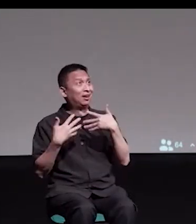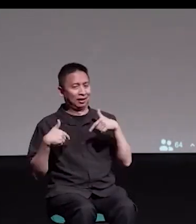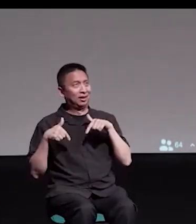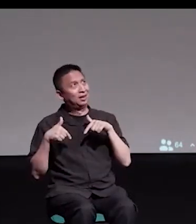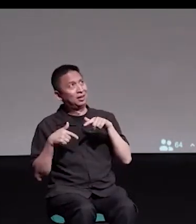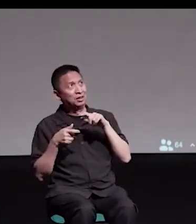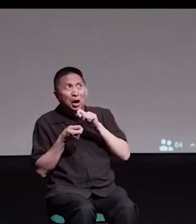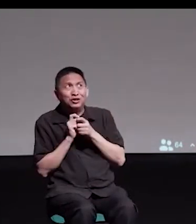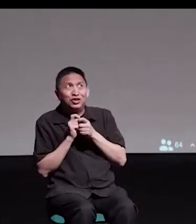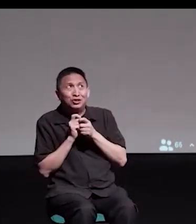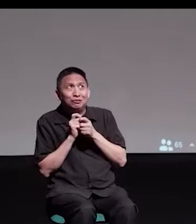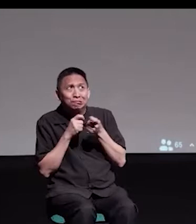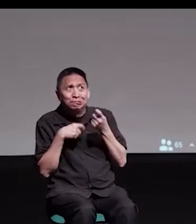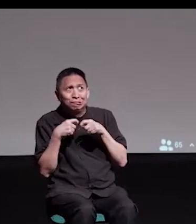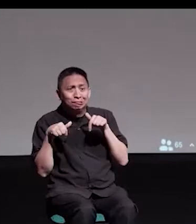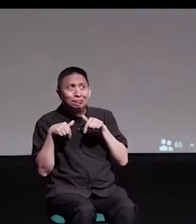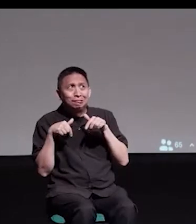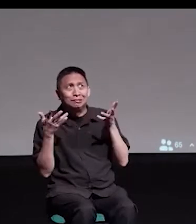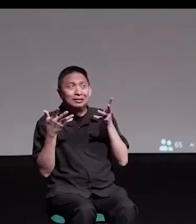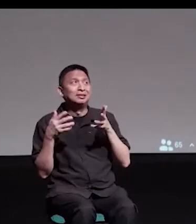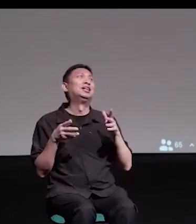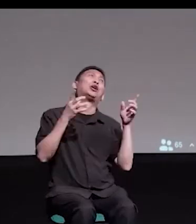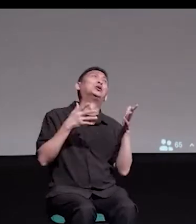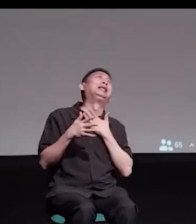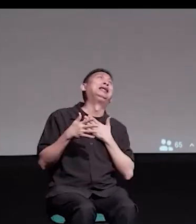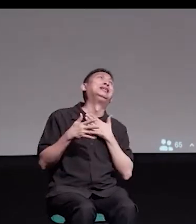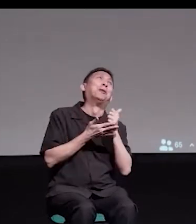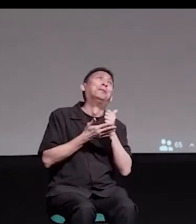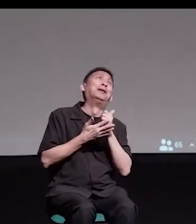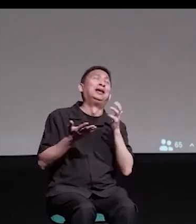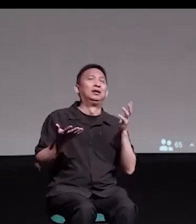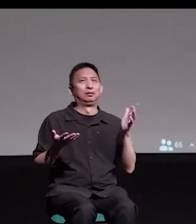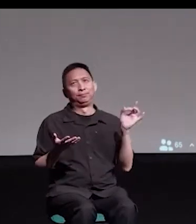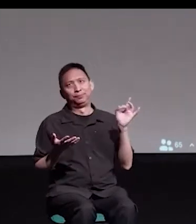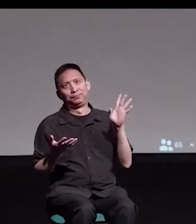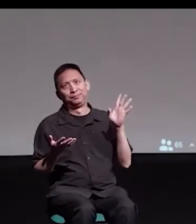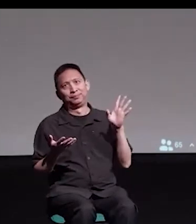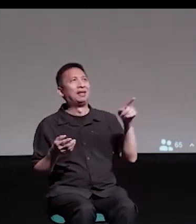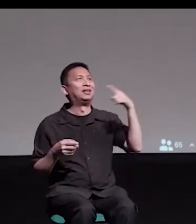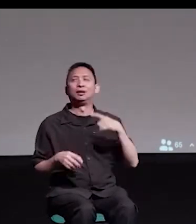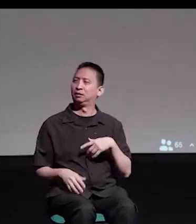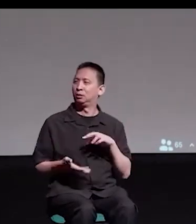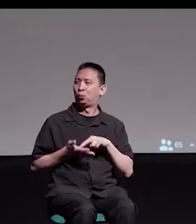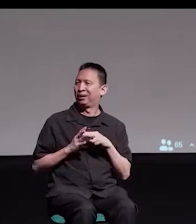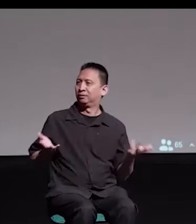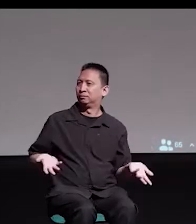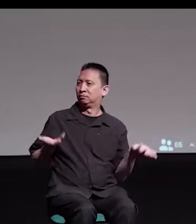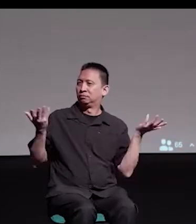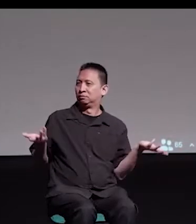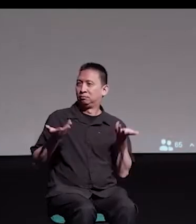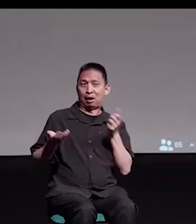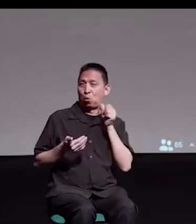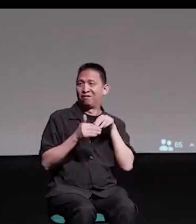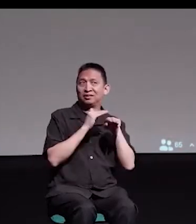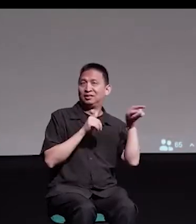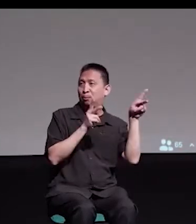gotten. I love the directors. Sometimes say, what do you mean? I don't have access to that person anymore.